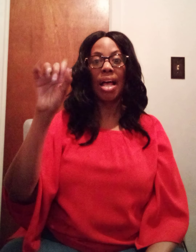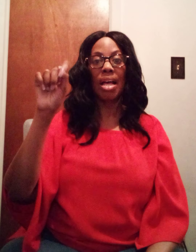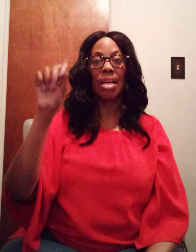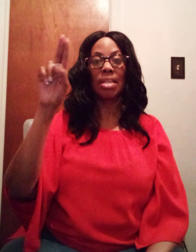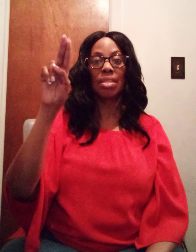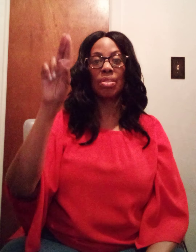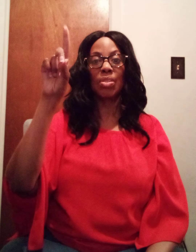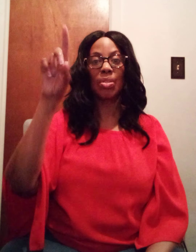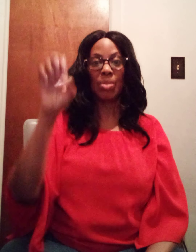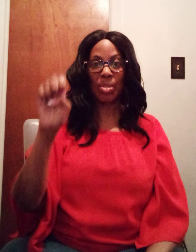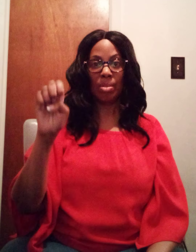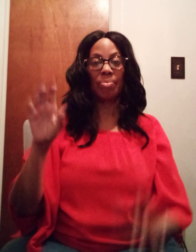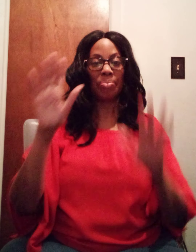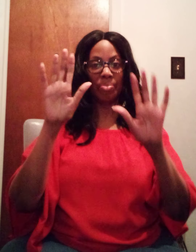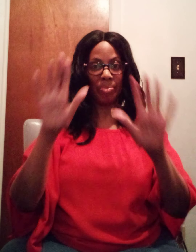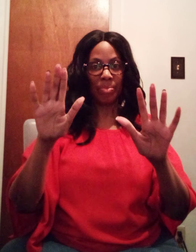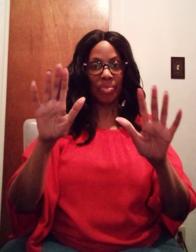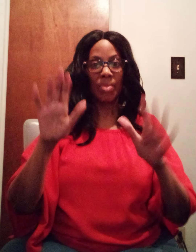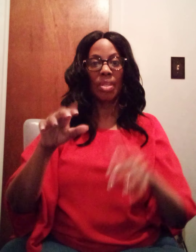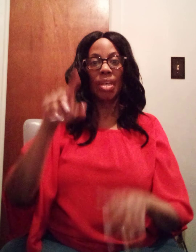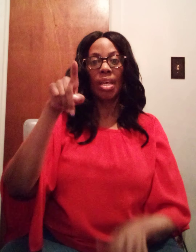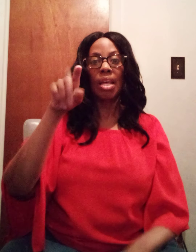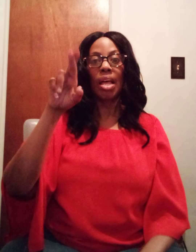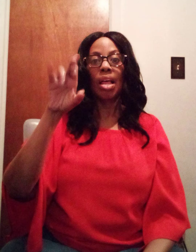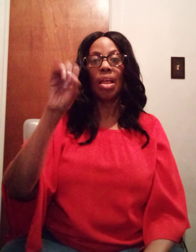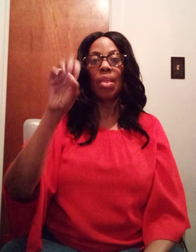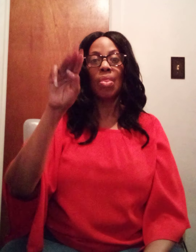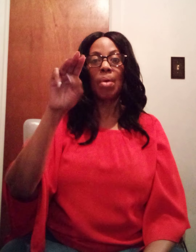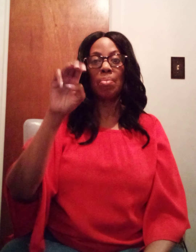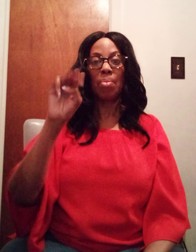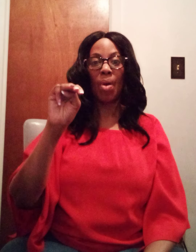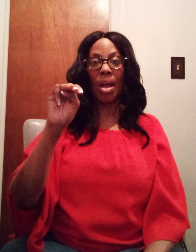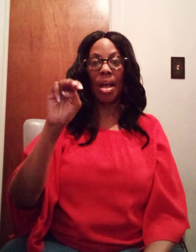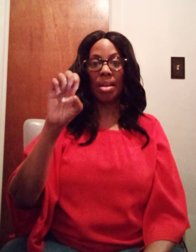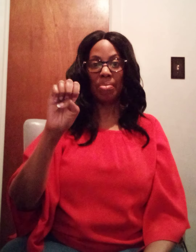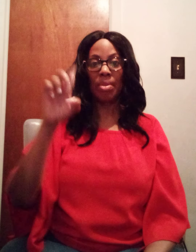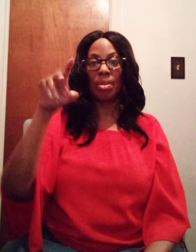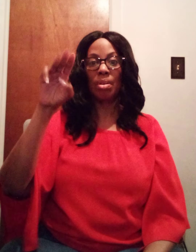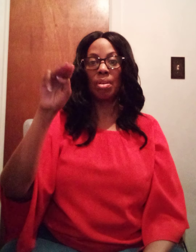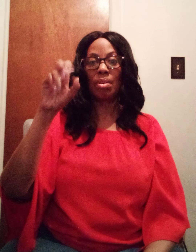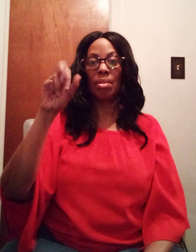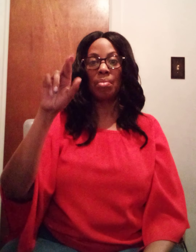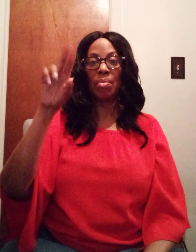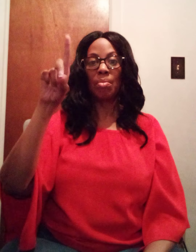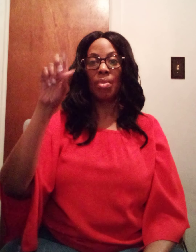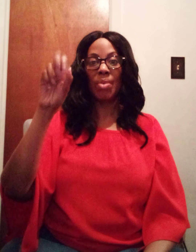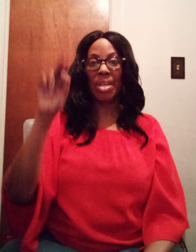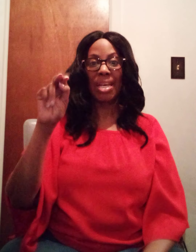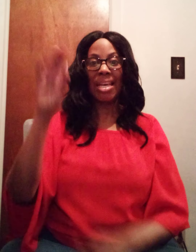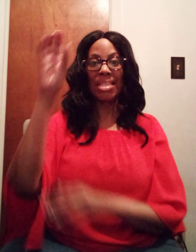considered to be at 0 degrees longitude. Around the opposite side of the prime meridian, the longitude